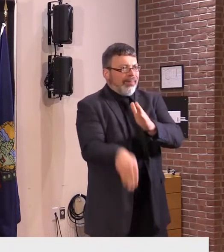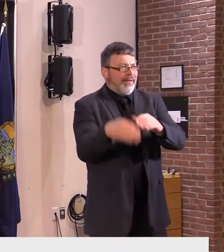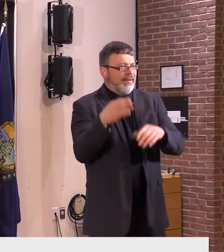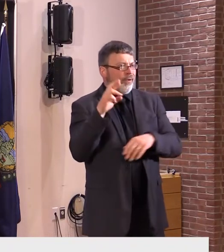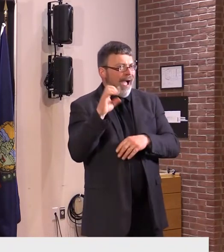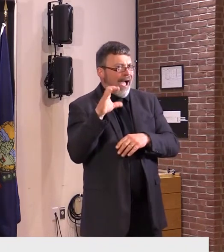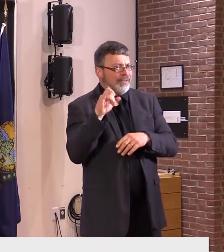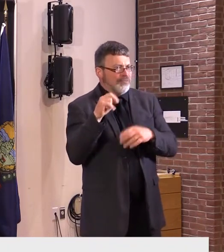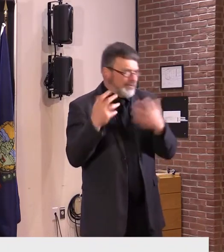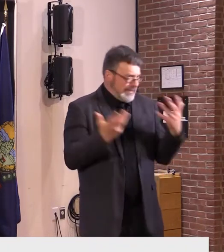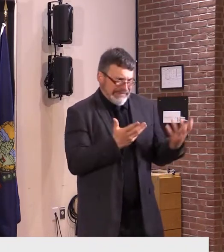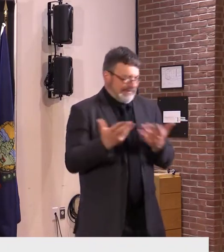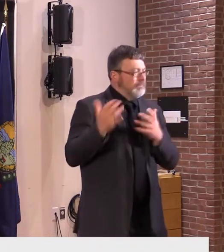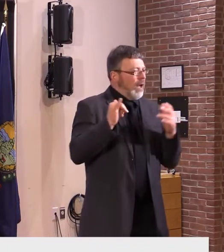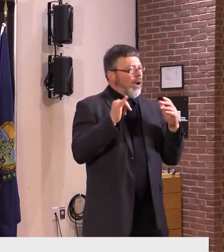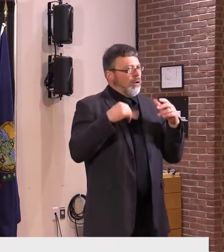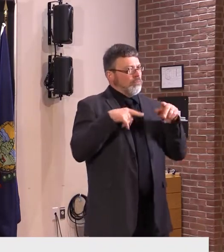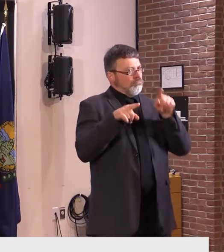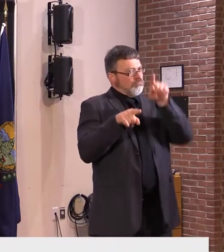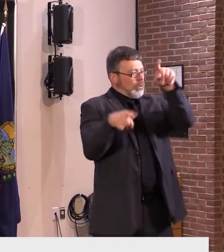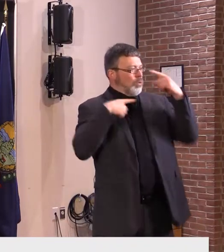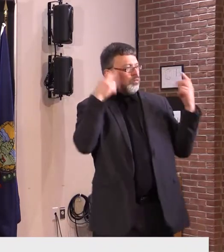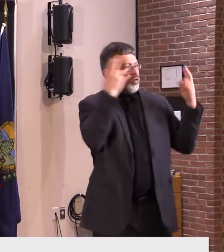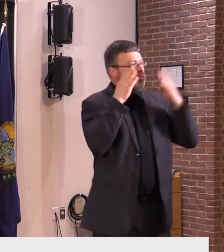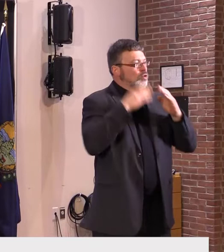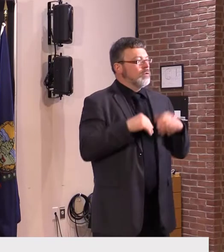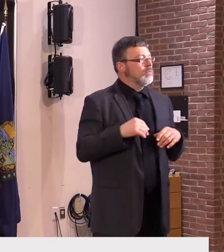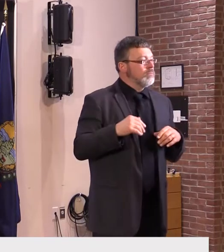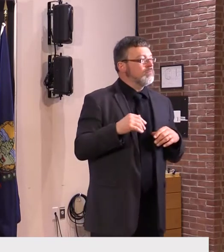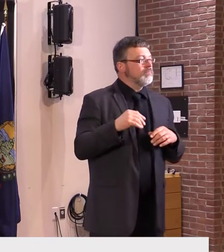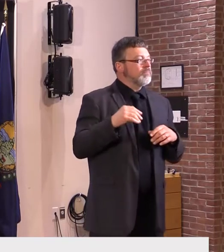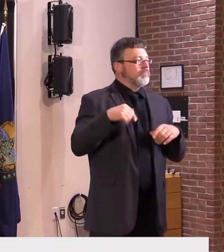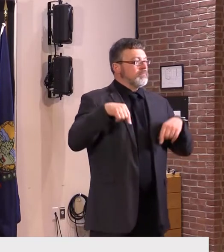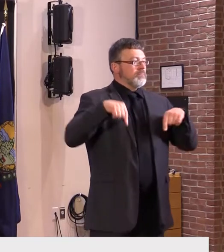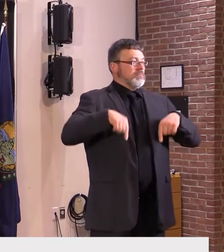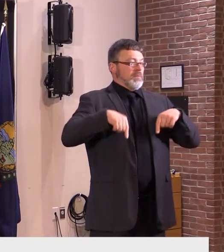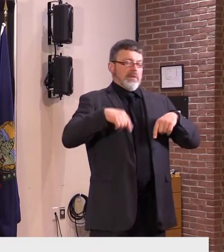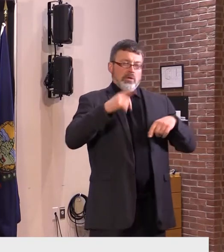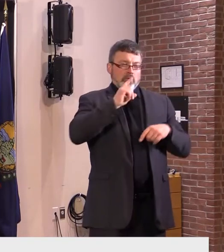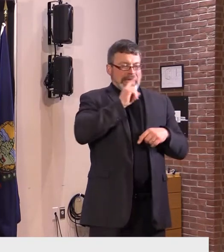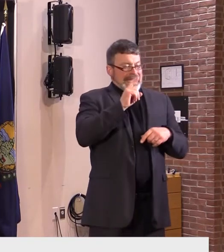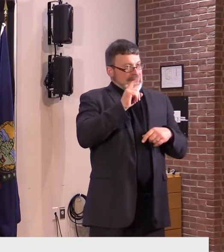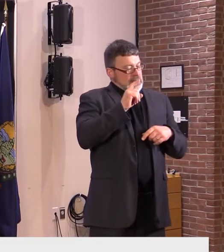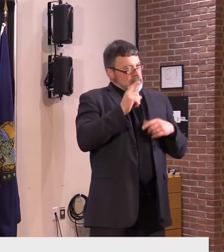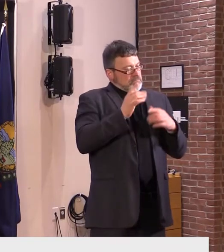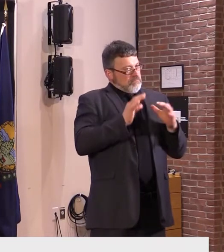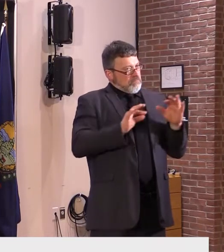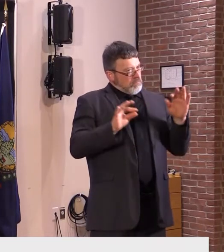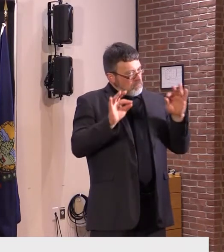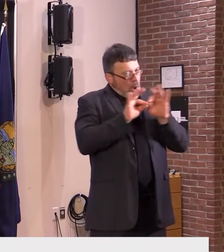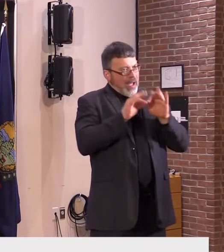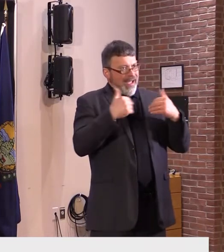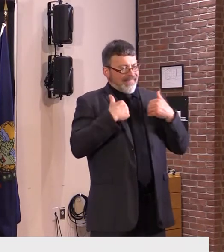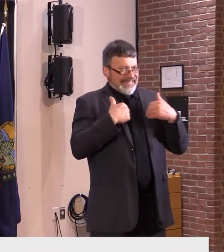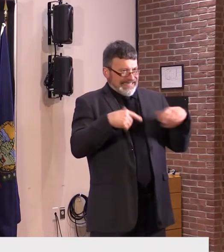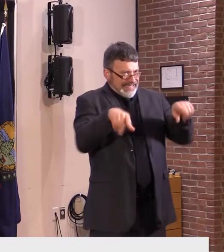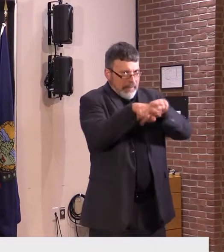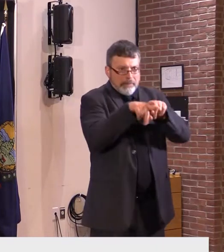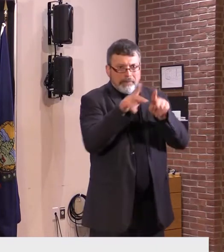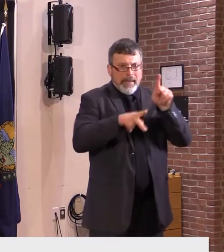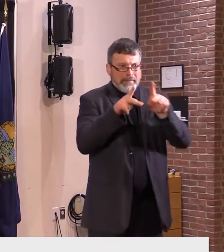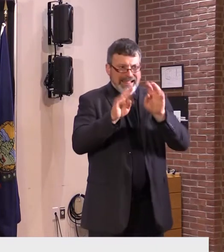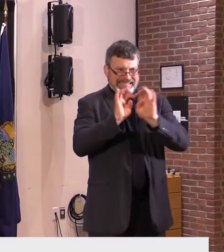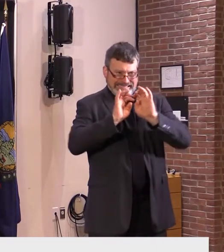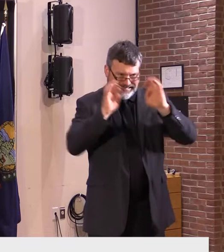to get us through that and help us through that. So I decided to move forward with another